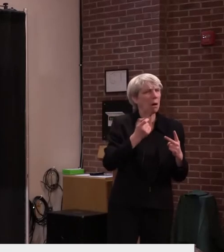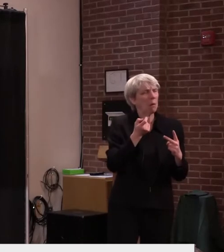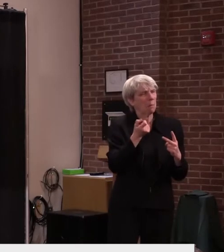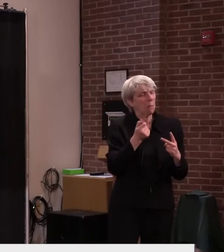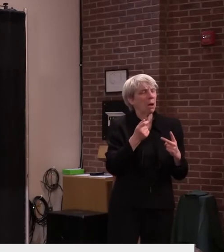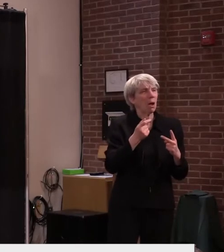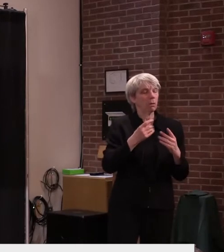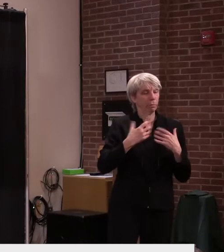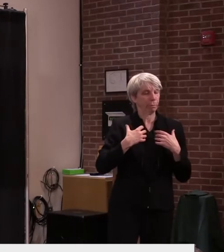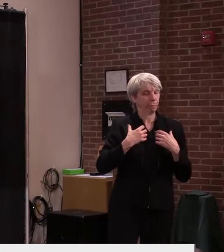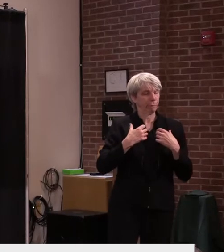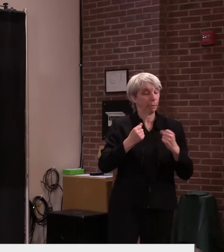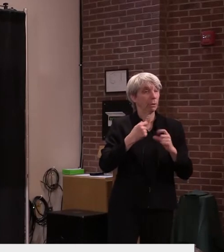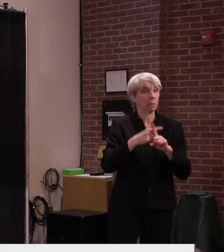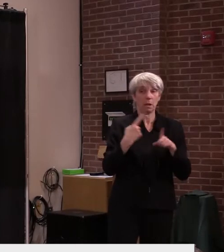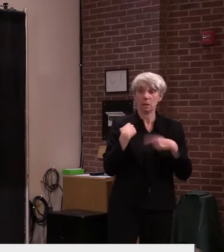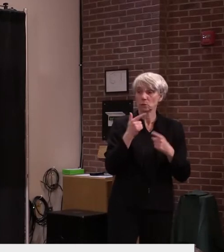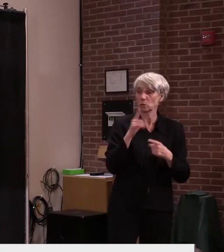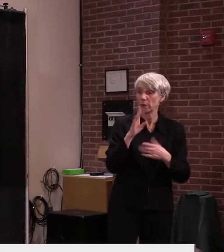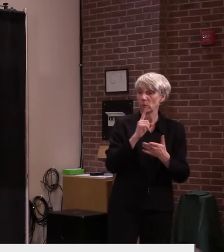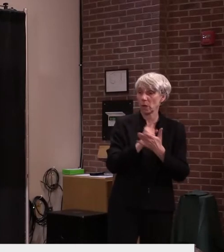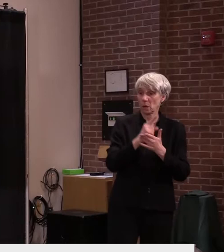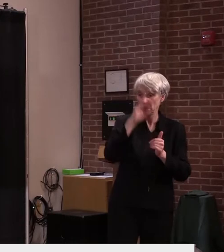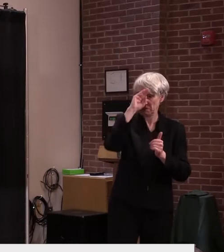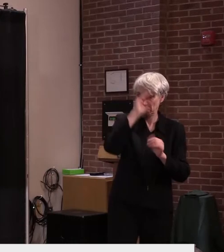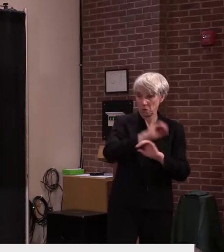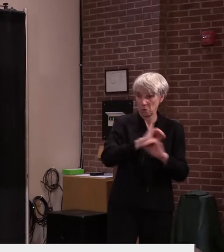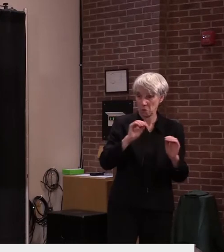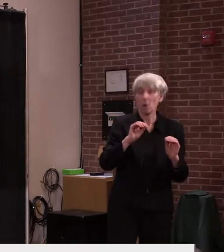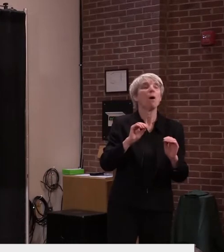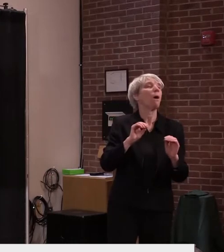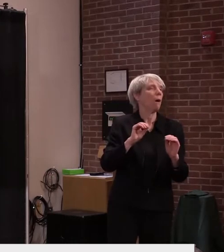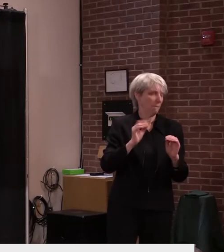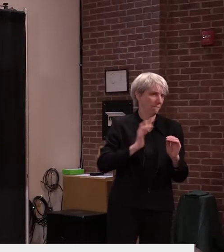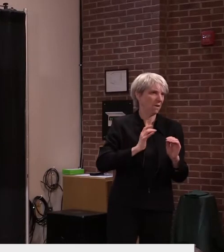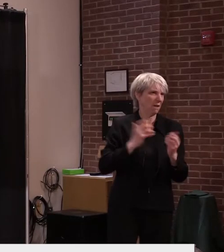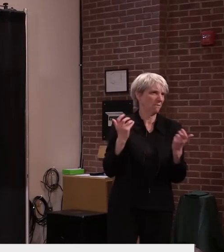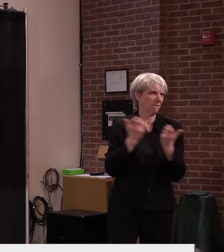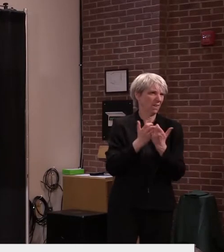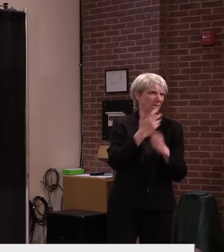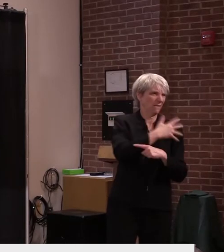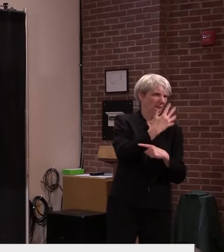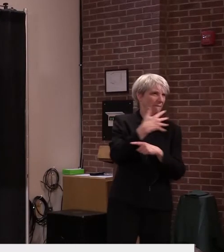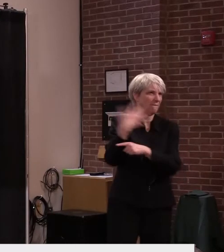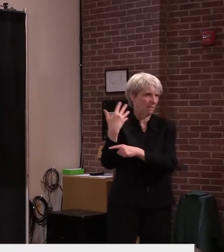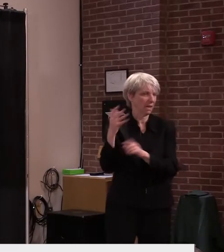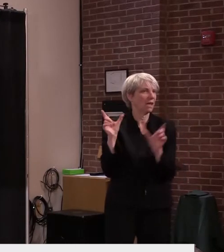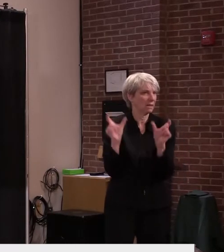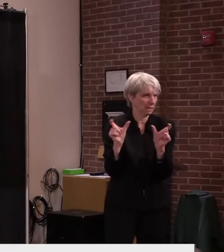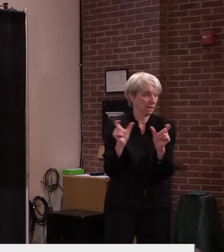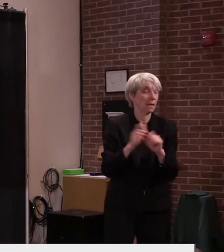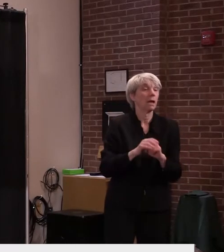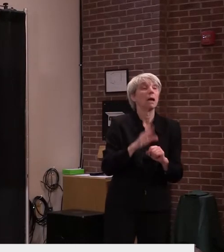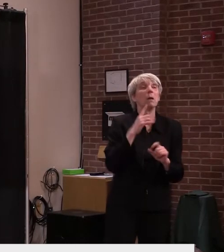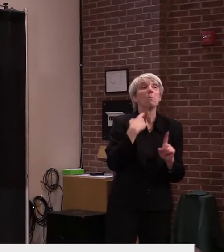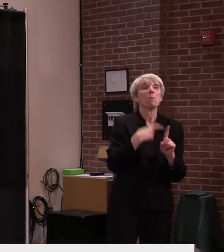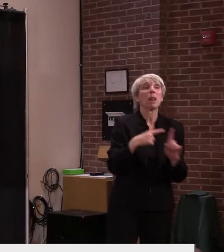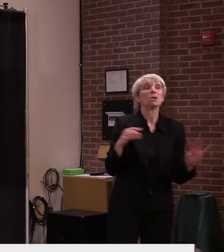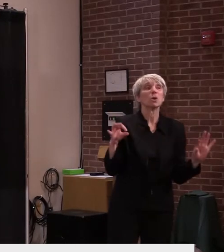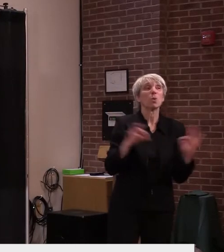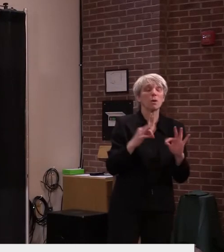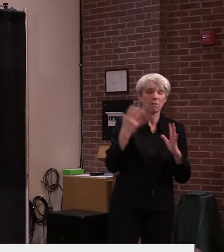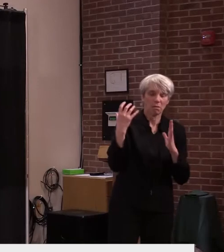had no fever for the past 24 hours. We also strongly recommend having 2 negative antigen